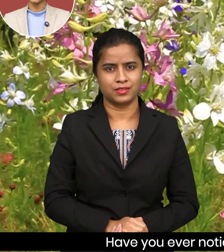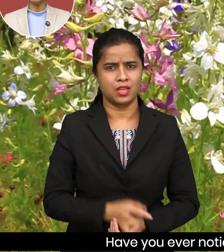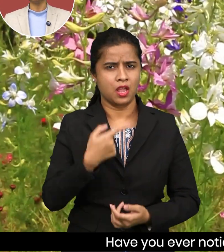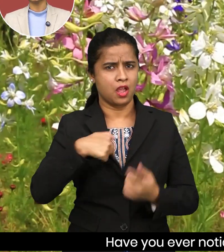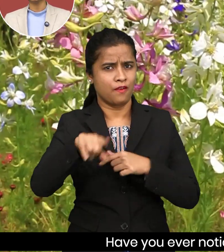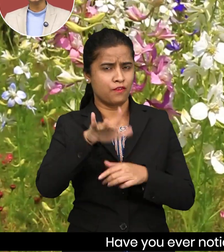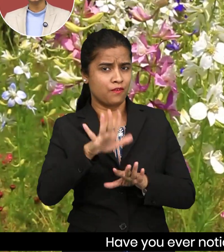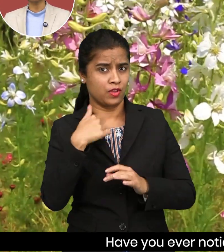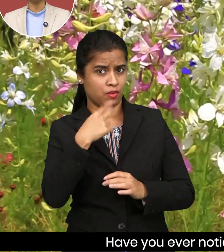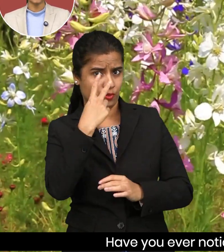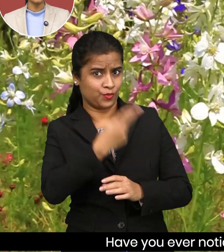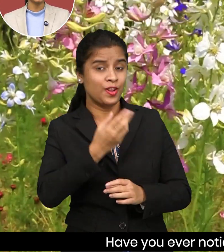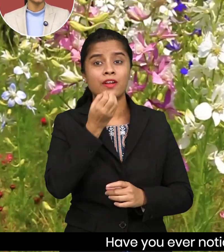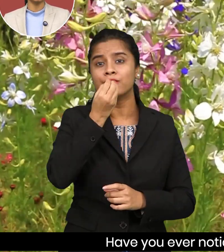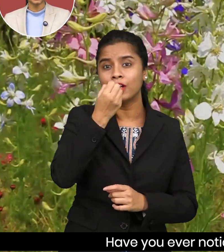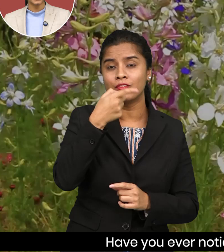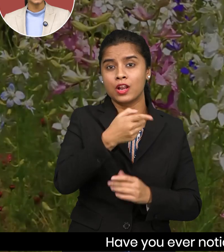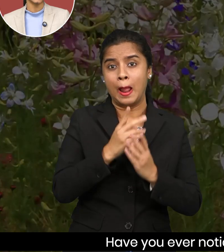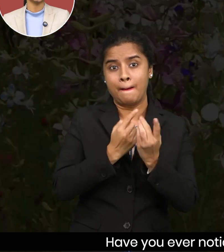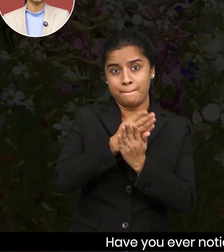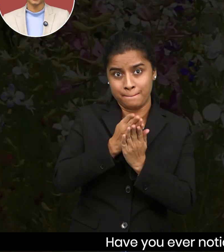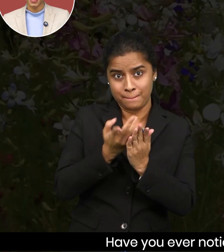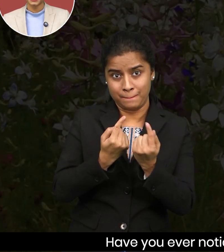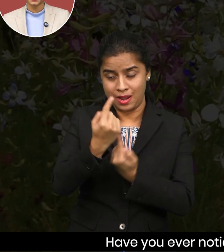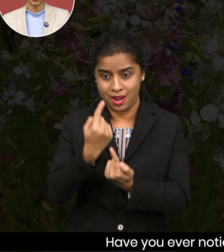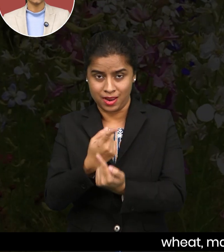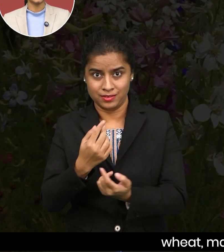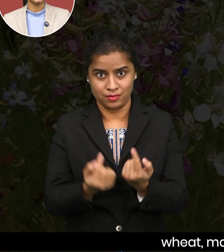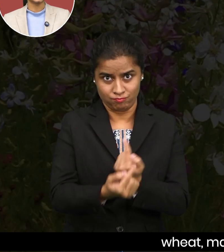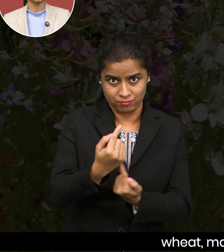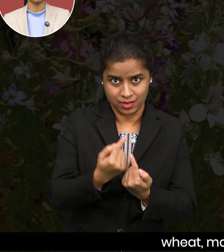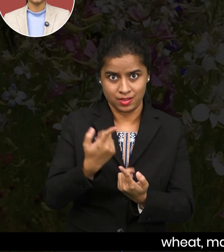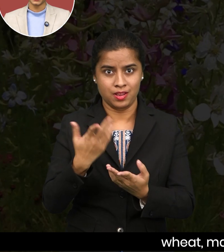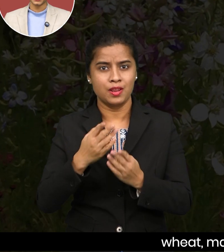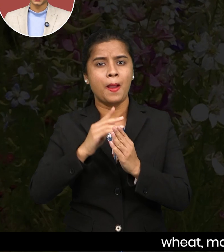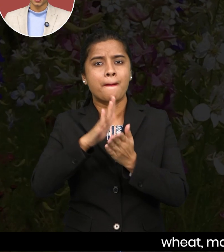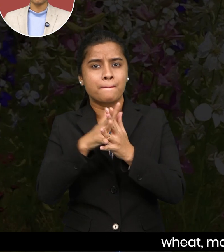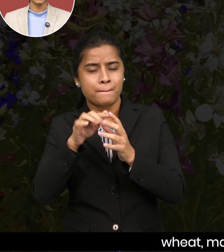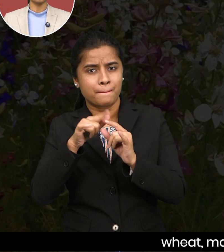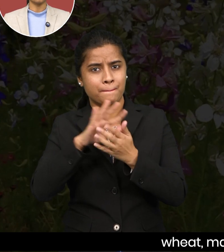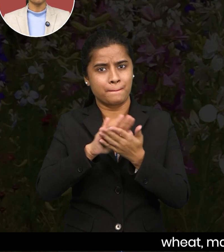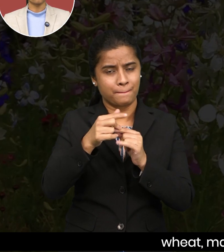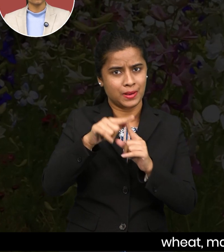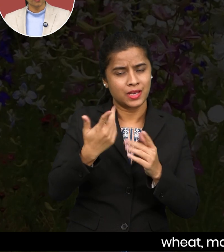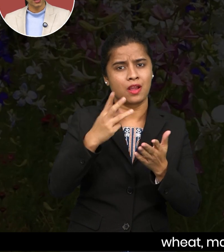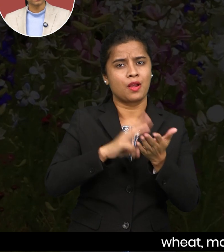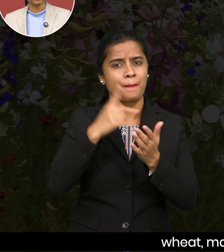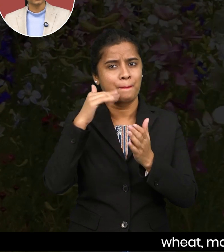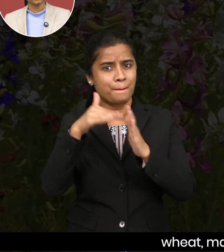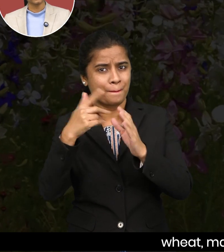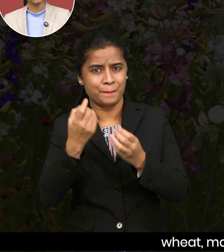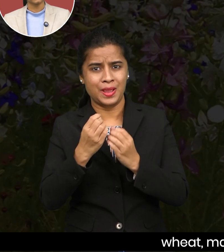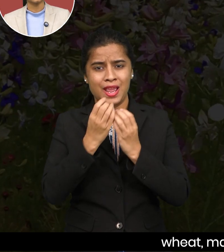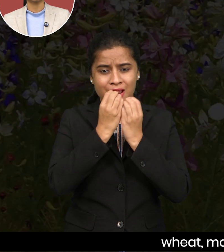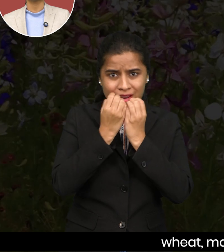Have you ever noticed flowers on plants like grass, wheat, maize, mango or guava?